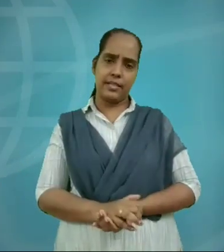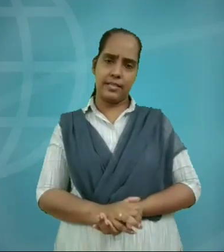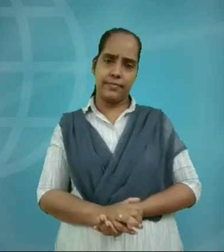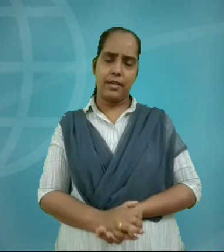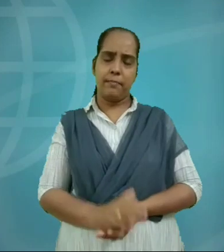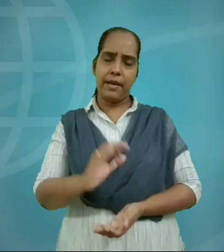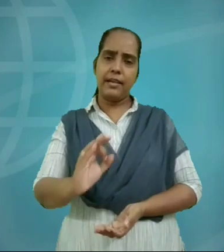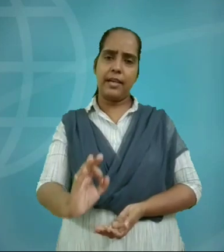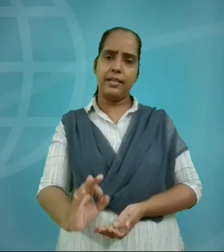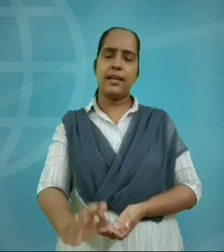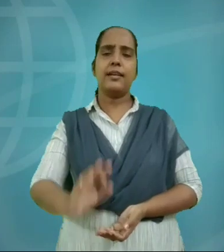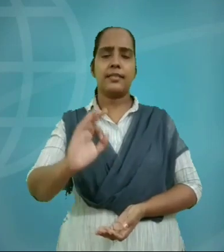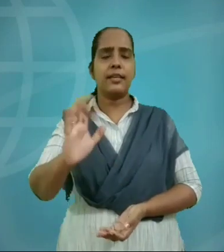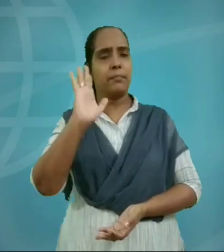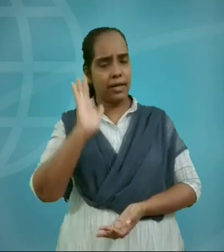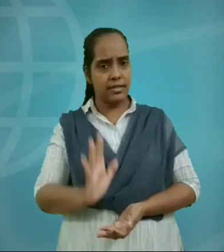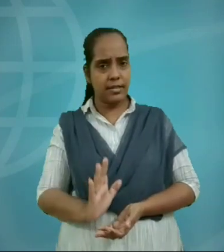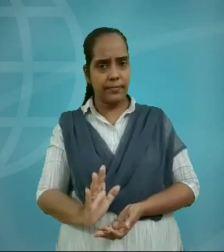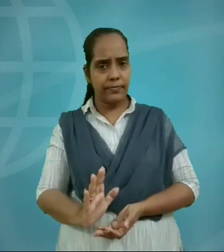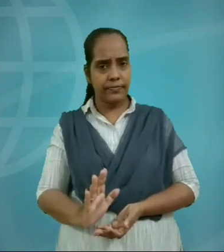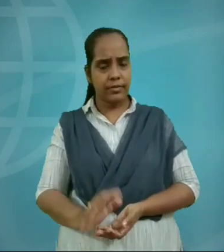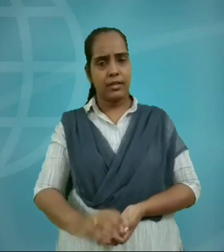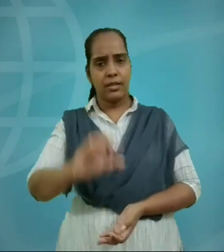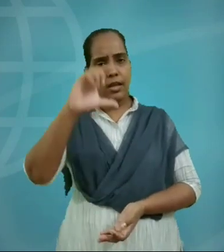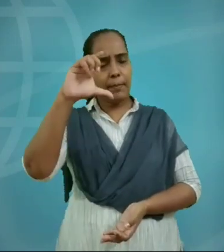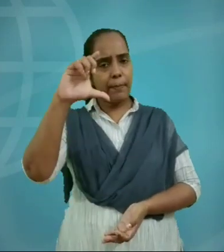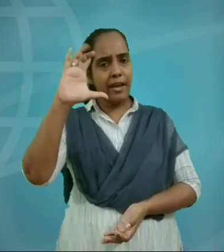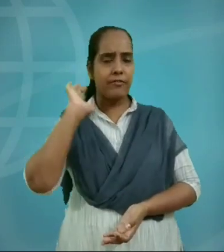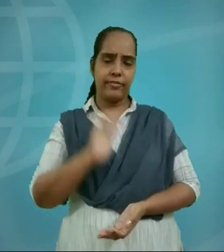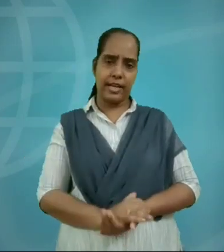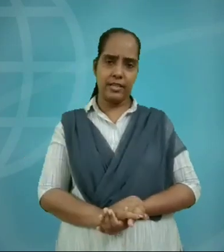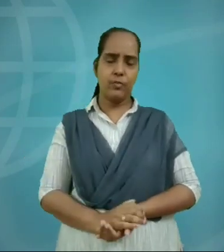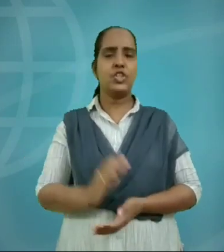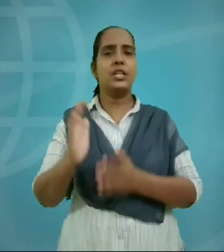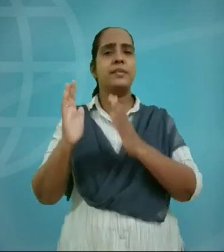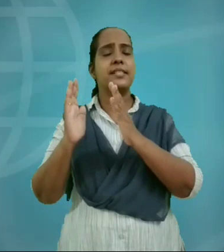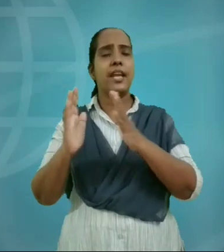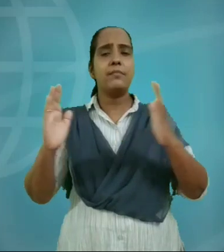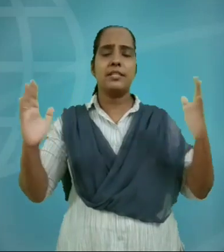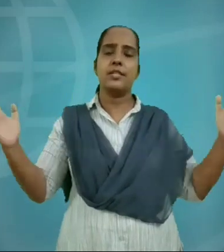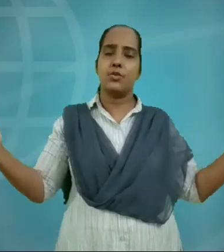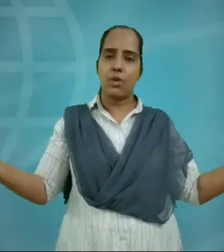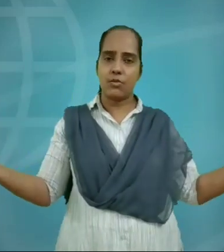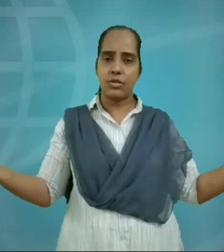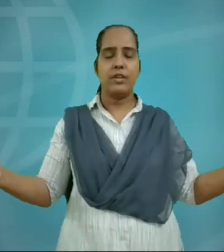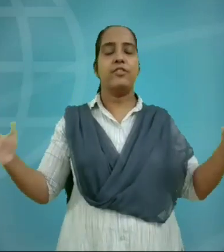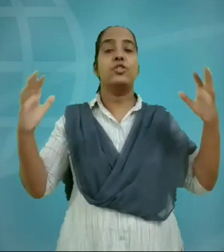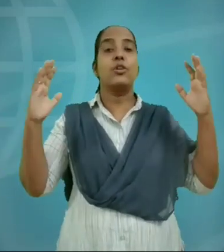lines? Parallel lines are nothing but a pair of lines which keep the same distance throughout, which do